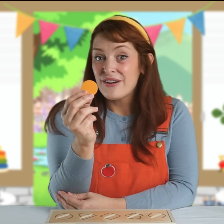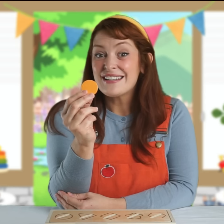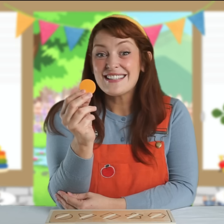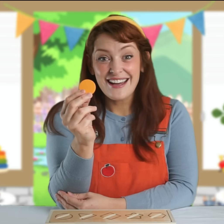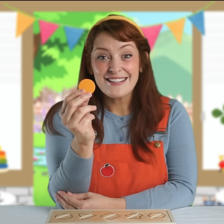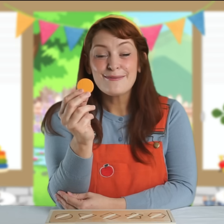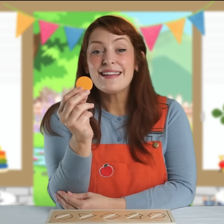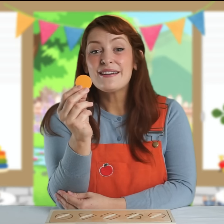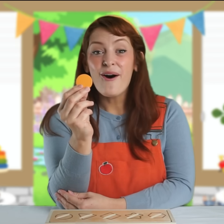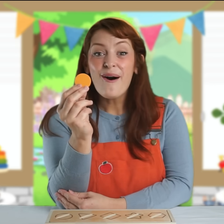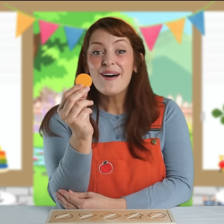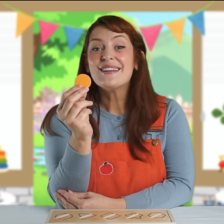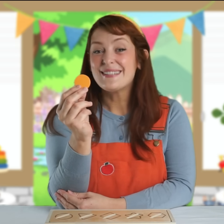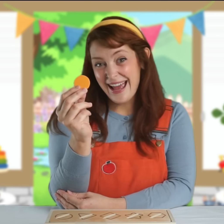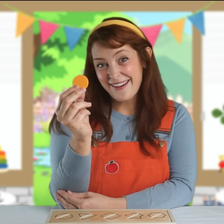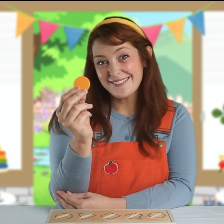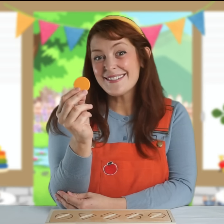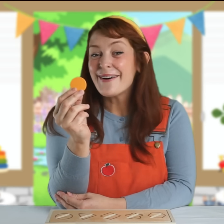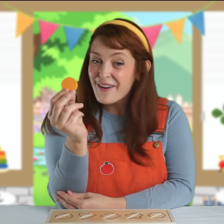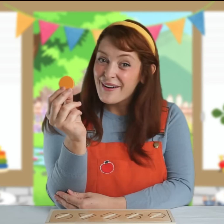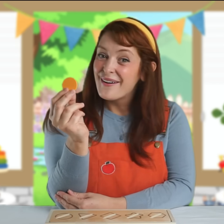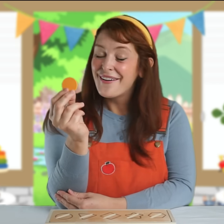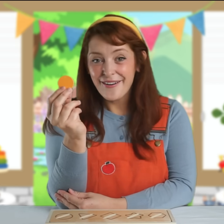Orange starts with an O sound. O, O,